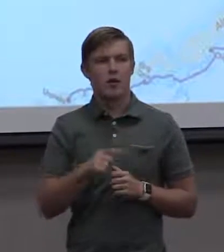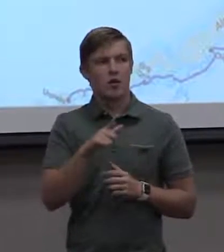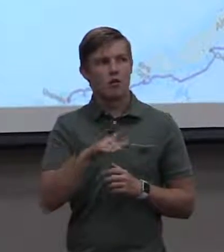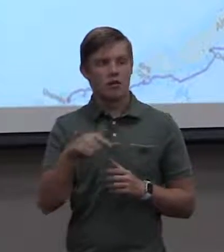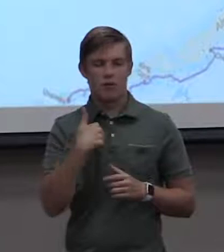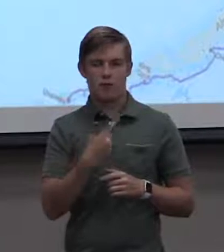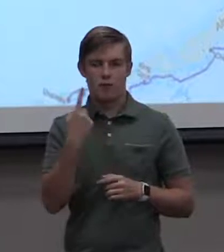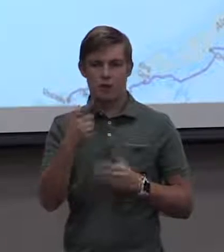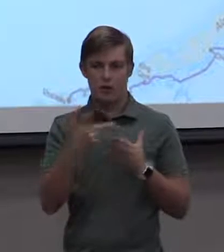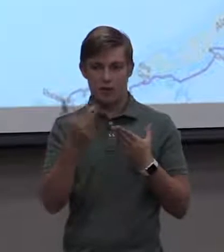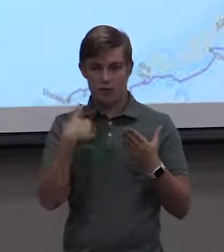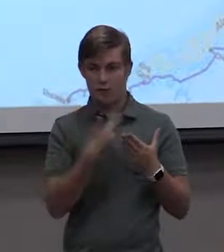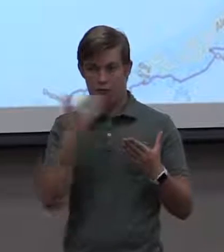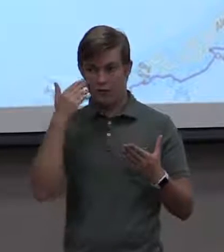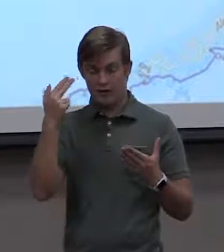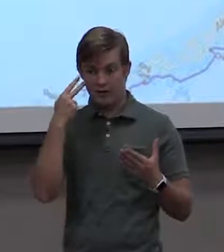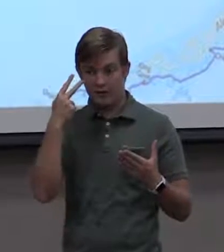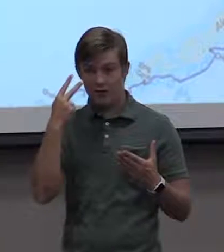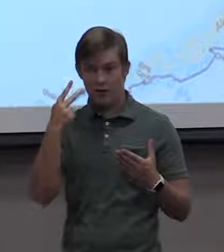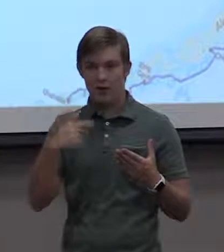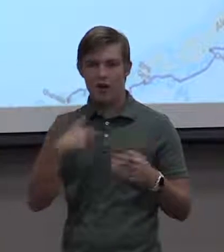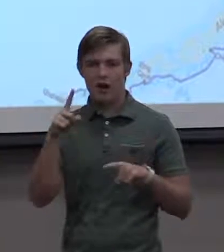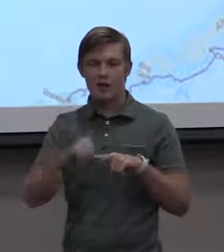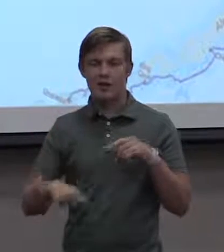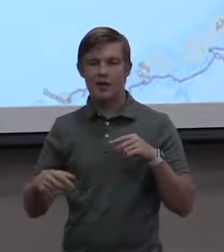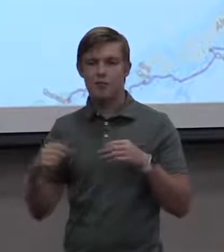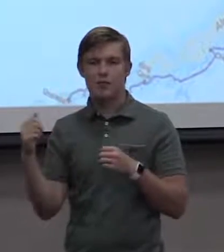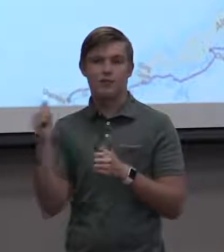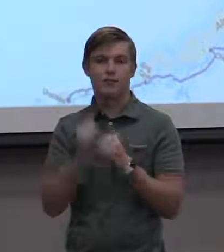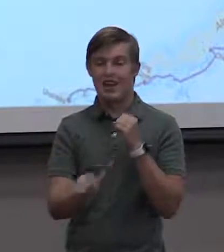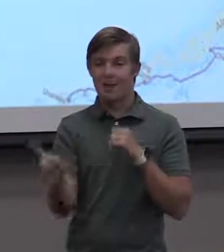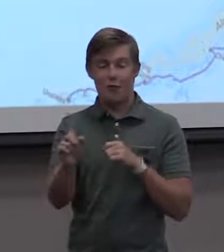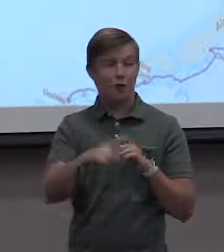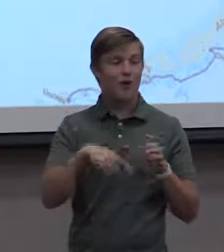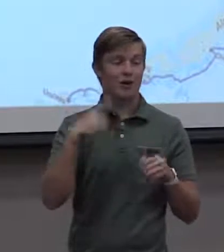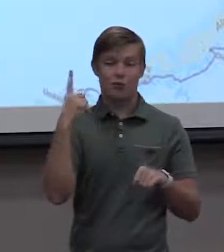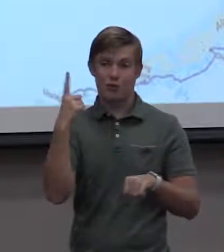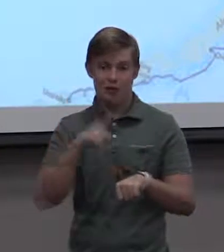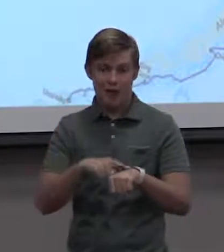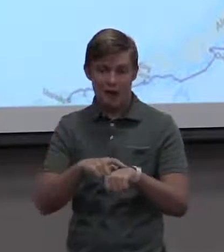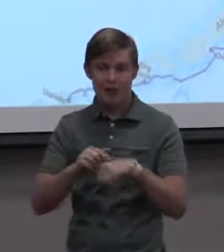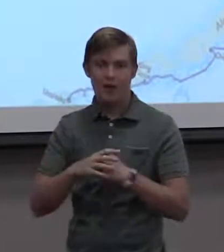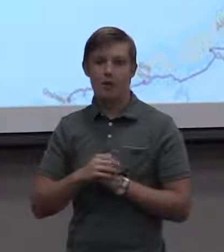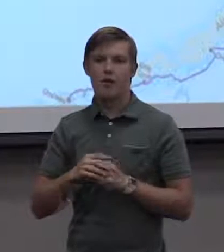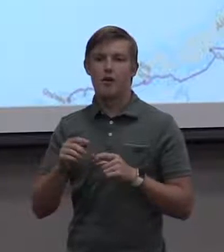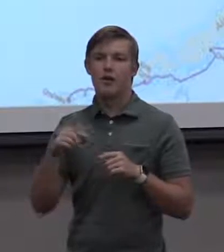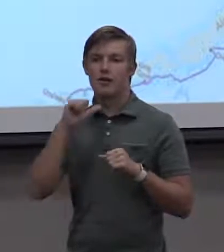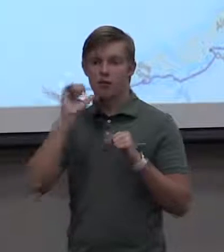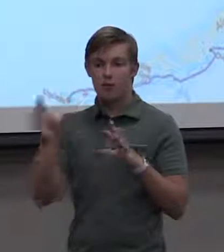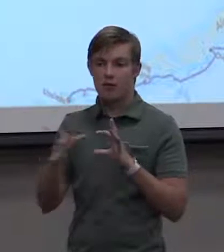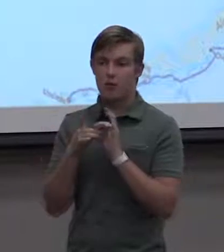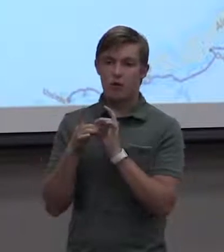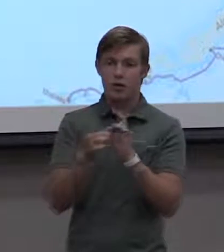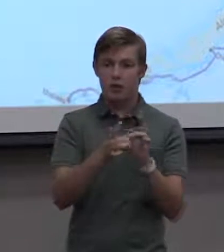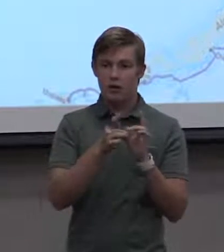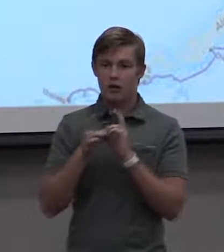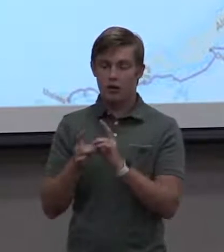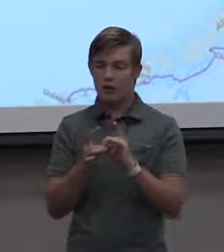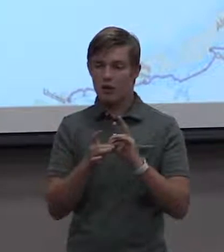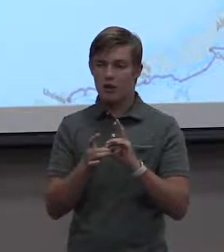things we see is I can't be everywhere at once, and it's a blessing to be connected and to be unified with them, but they need